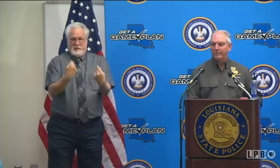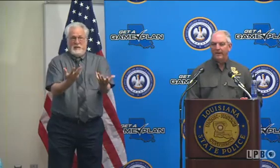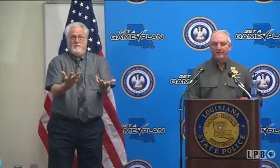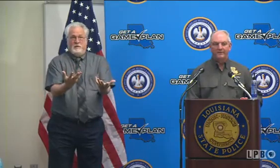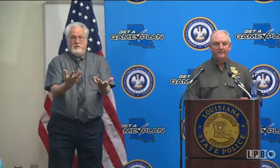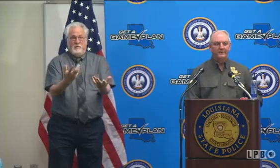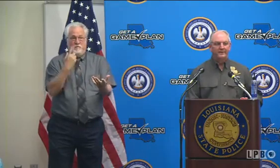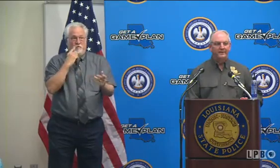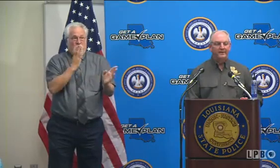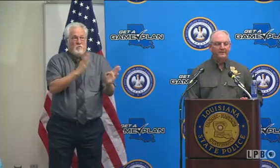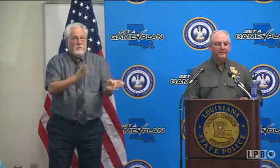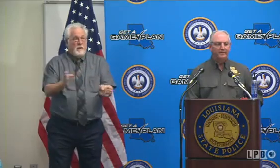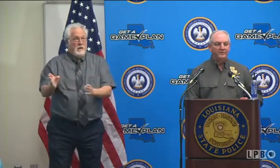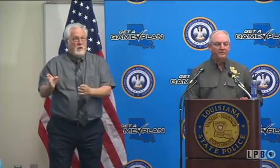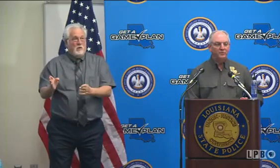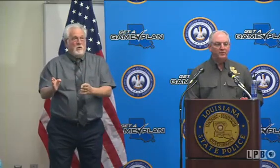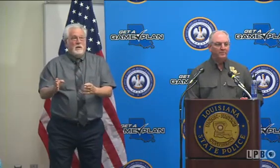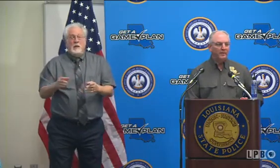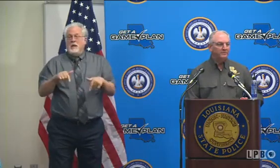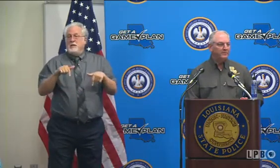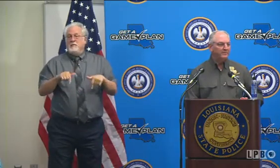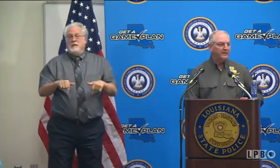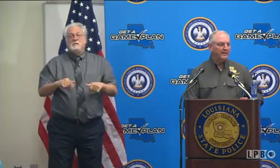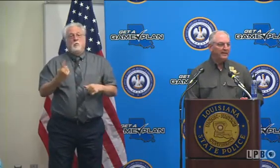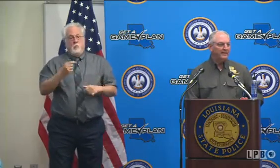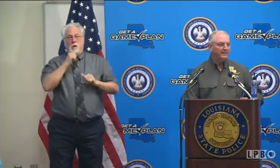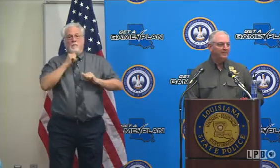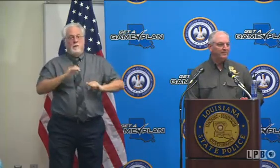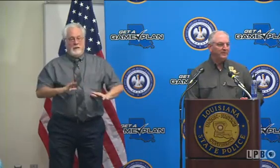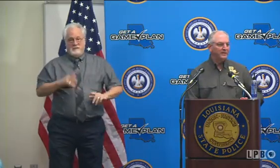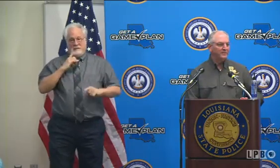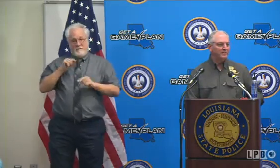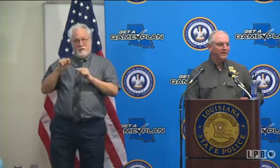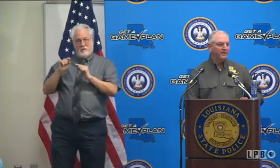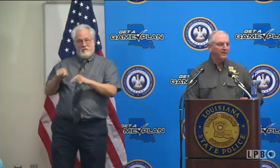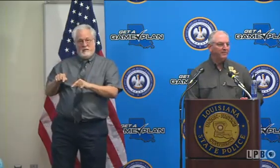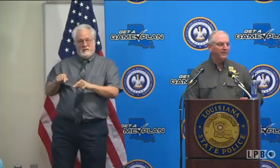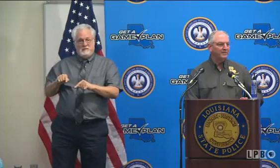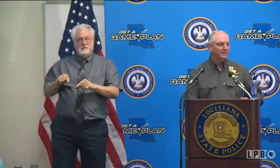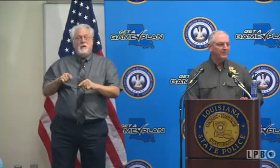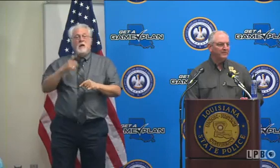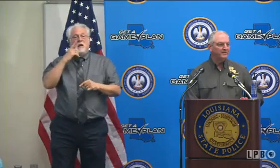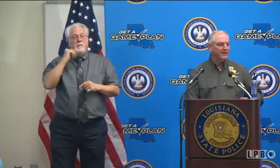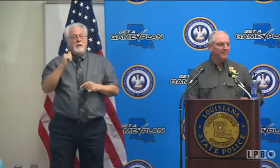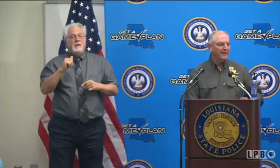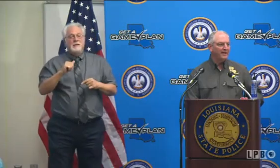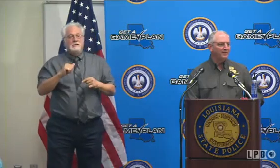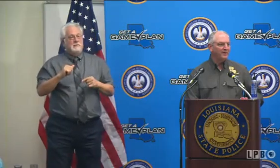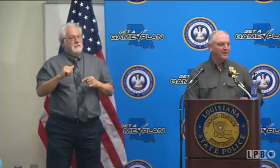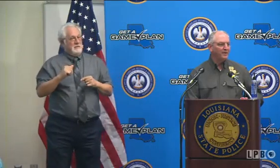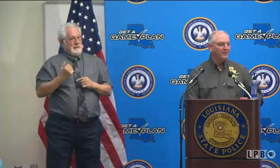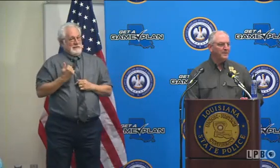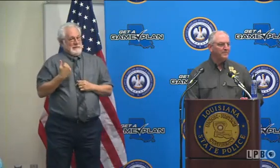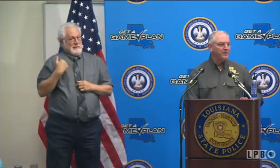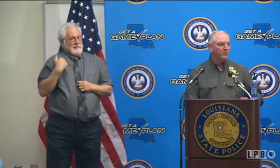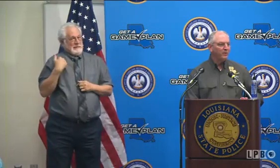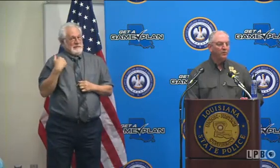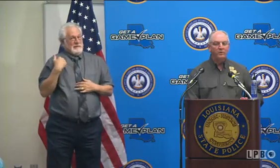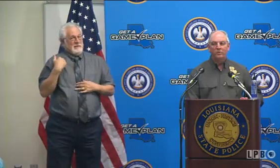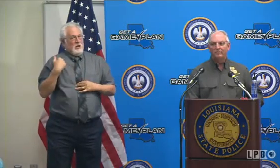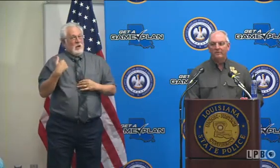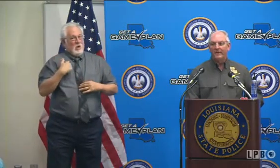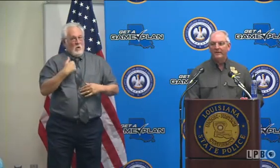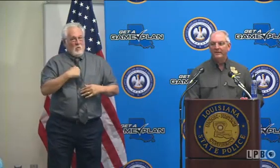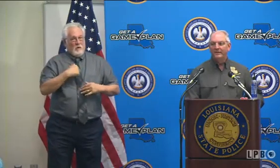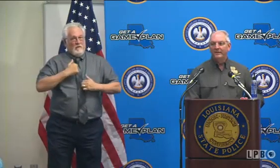to prepare. This is one of the blessings in this particular scenario, because there was a time not long ago when